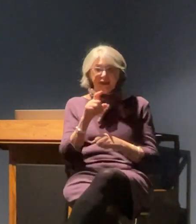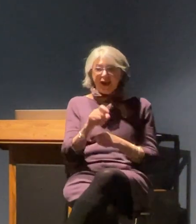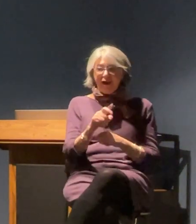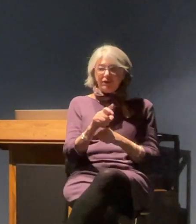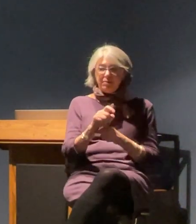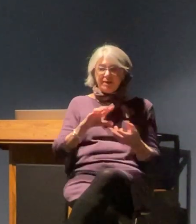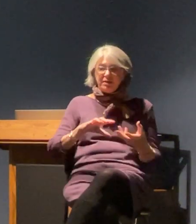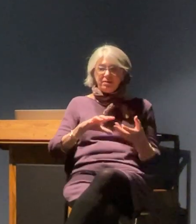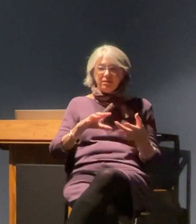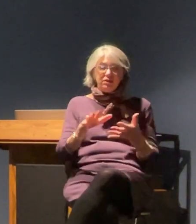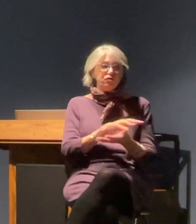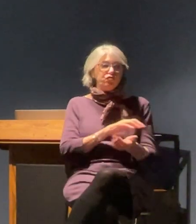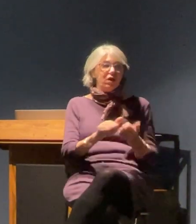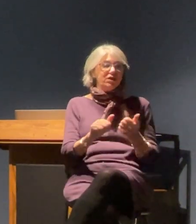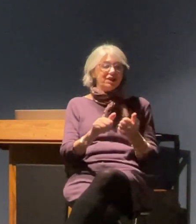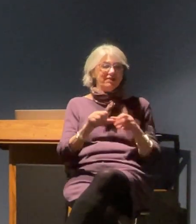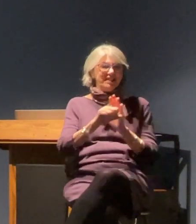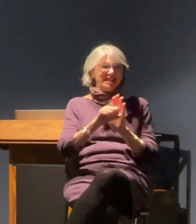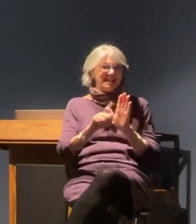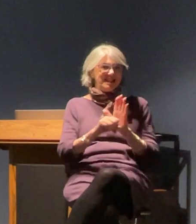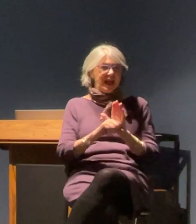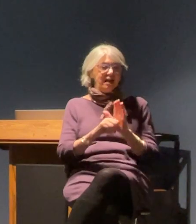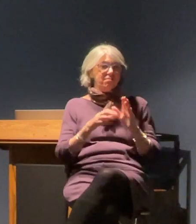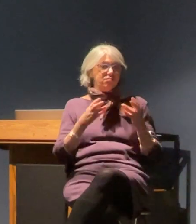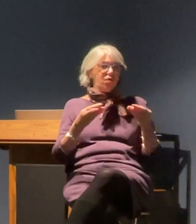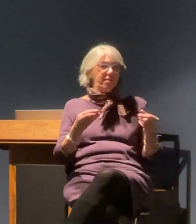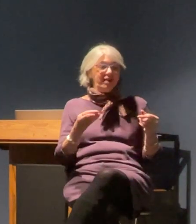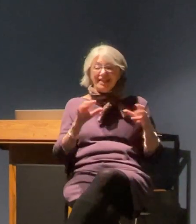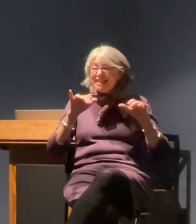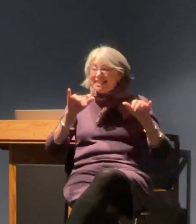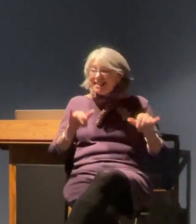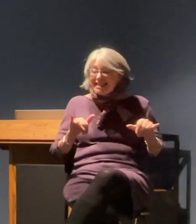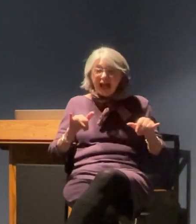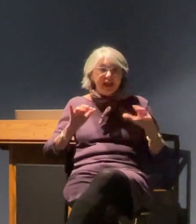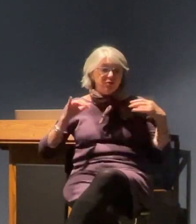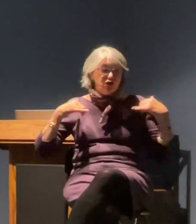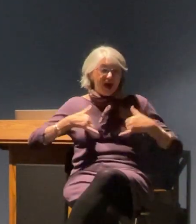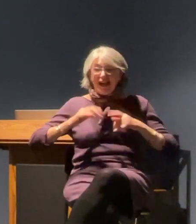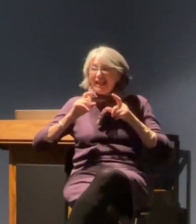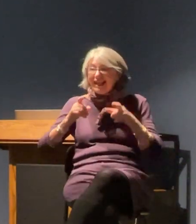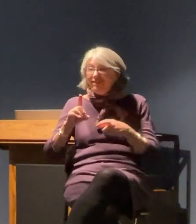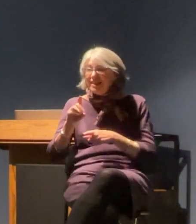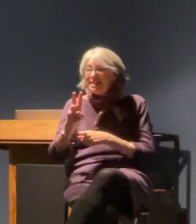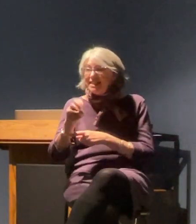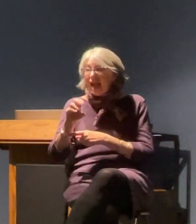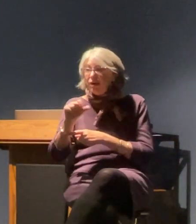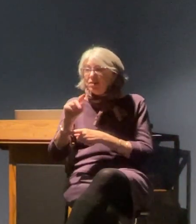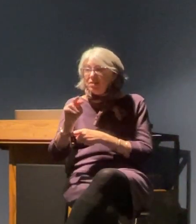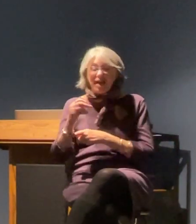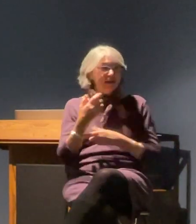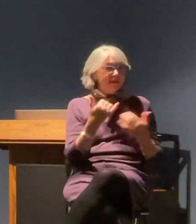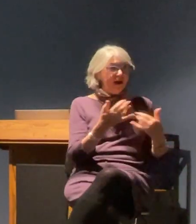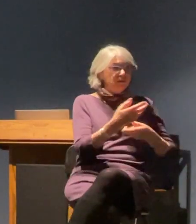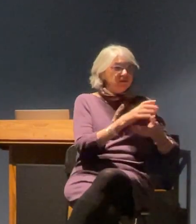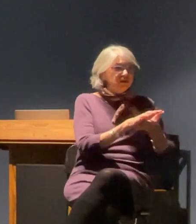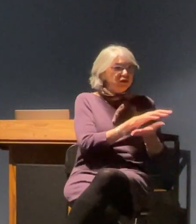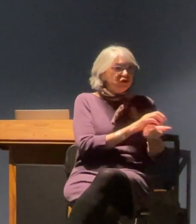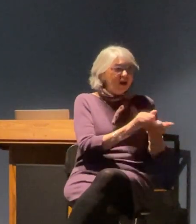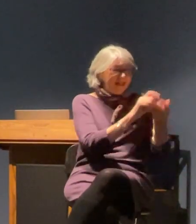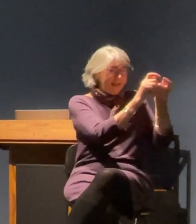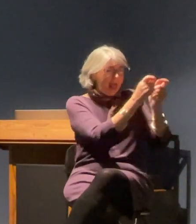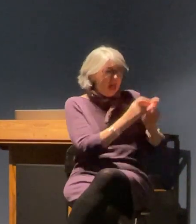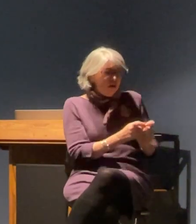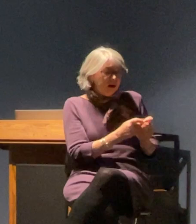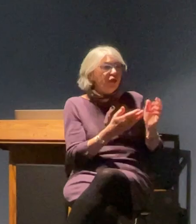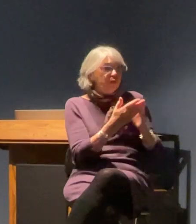a destruction of state property. So the same jacket that's given in that downstate experience would be destroying it, tailoring it